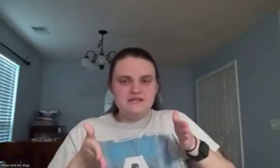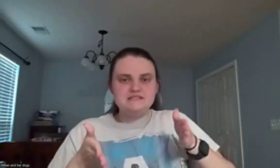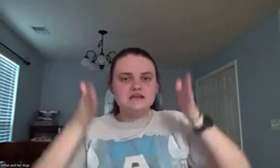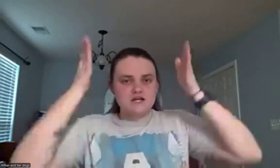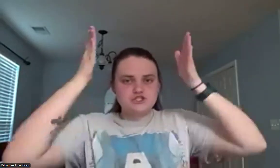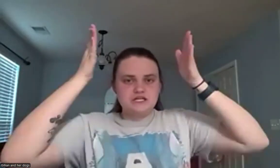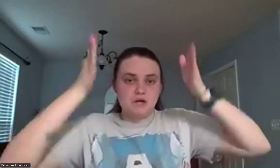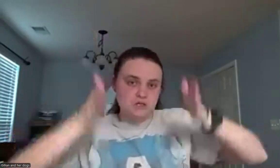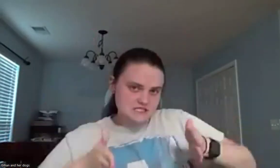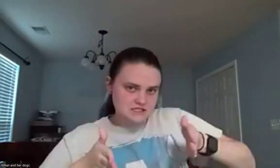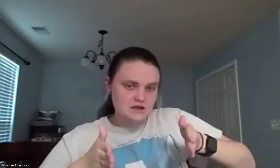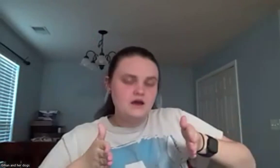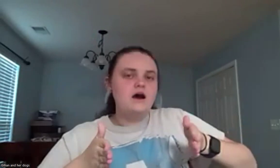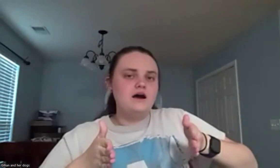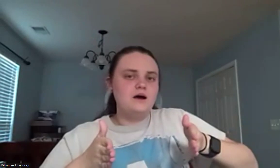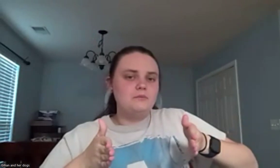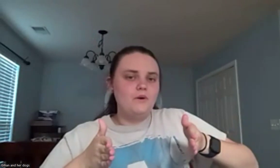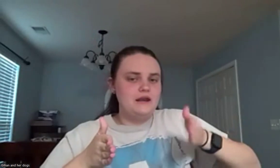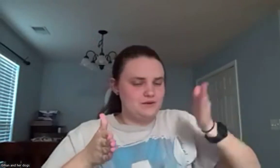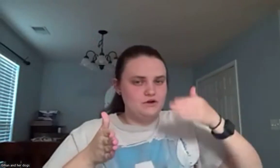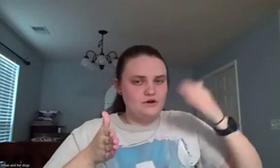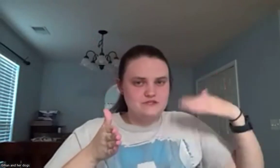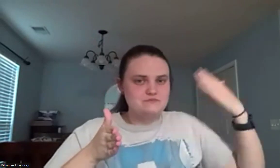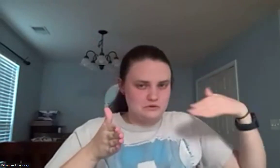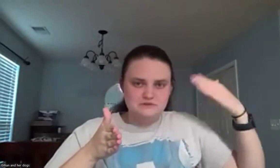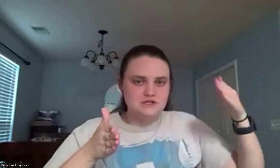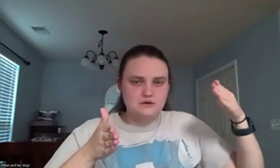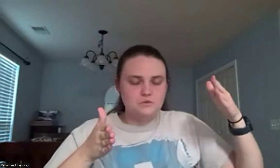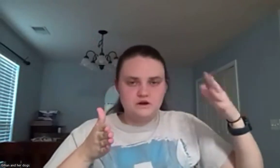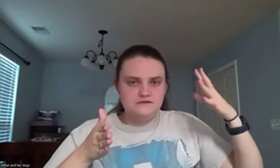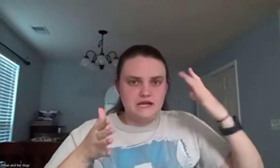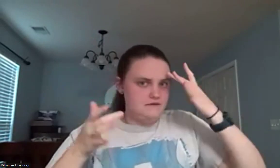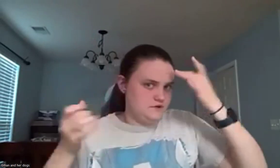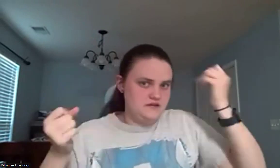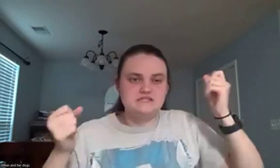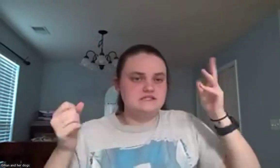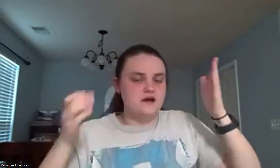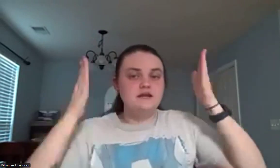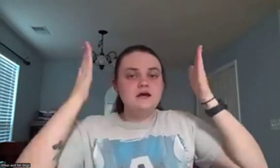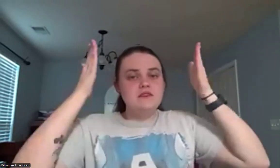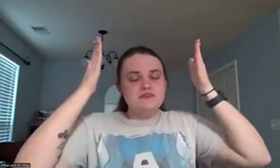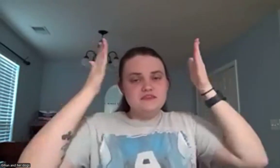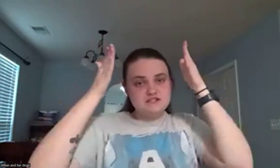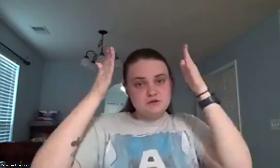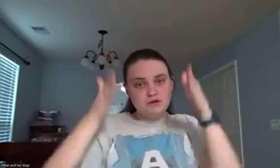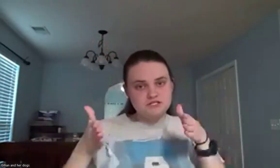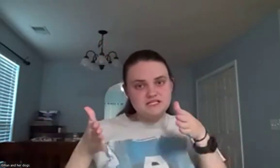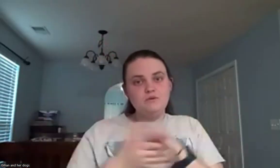is actually person. And again, we'll go through this more. So don't worry if you're like, I forget this, it's fine. This is our person when